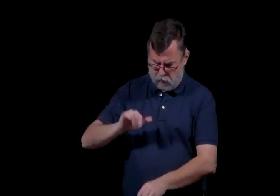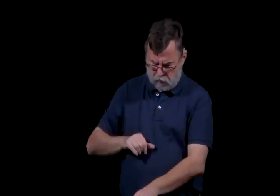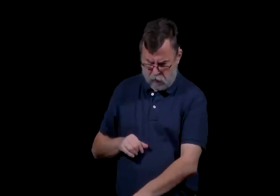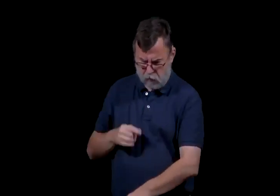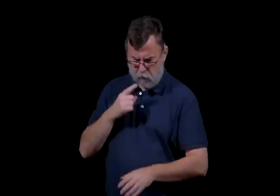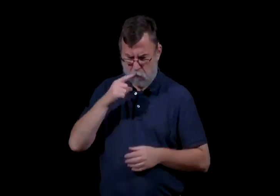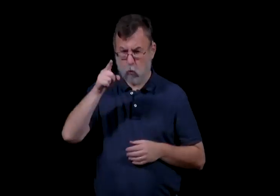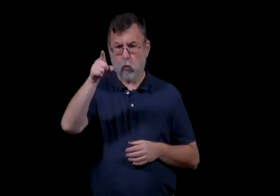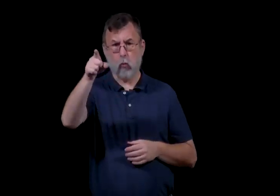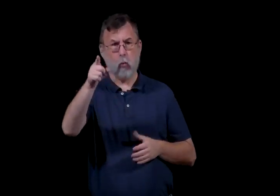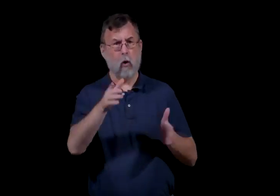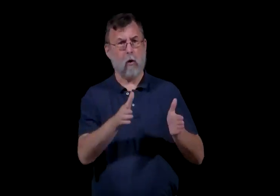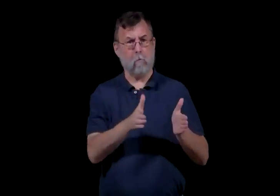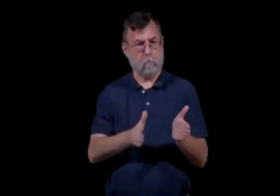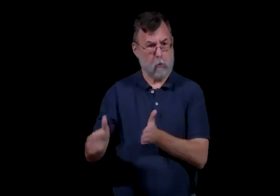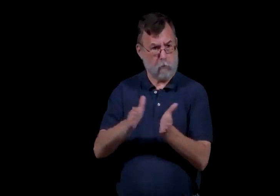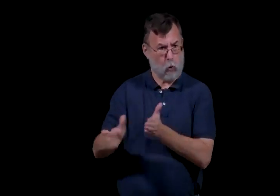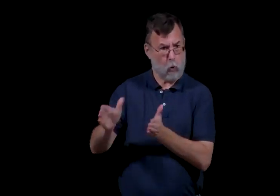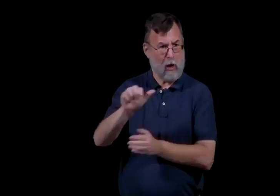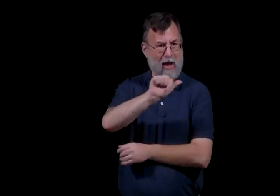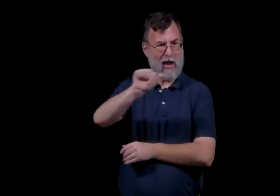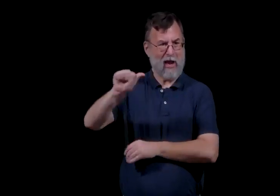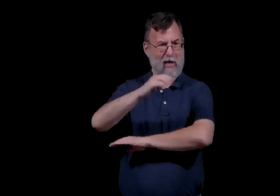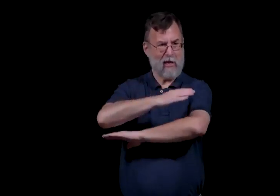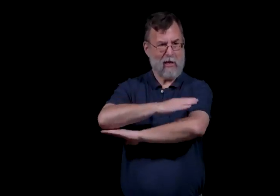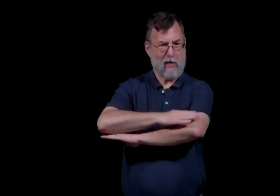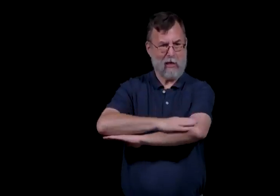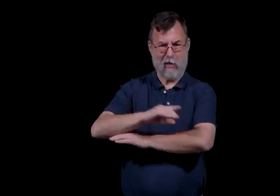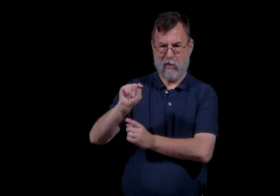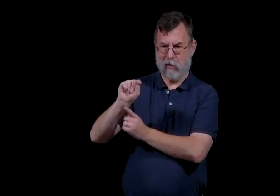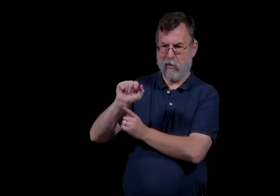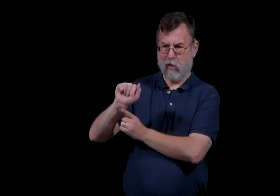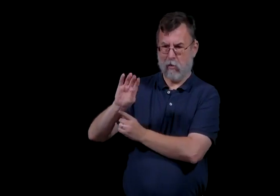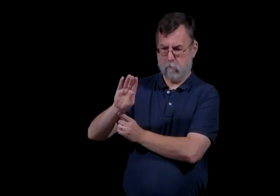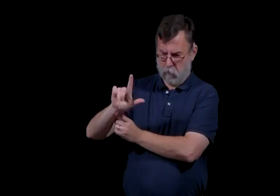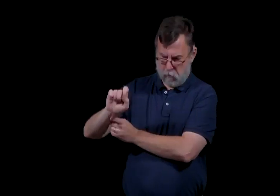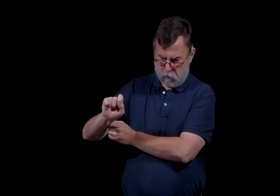Maybe you've seen a different version of this. He prepares a table